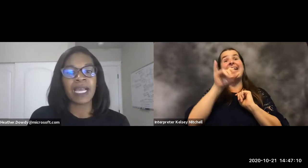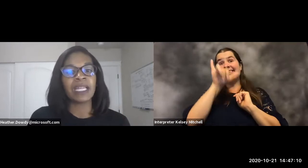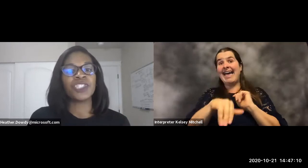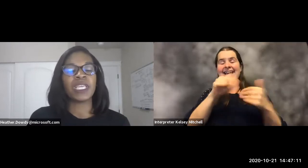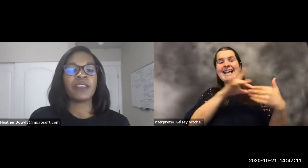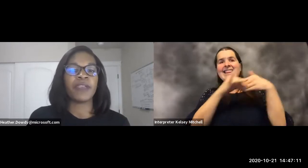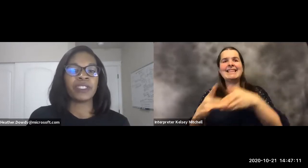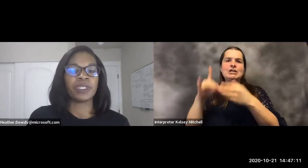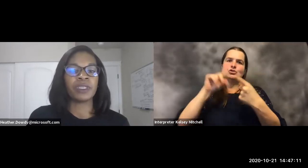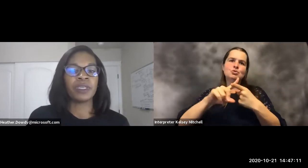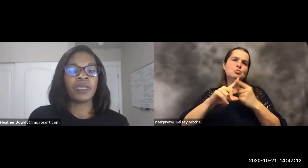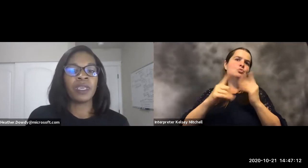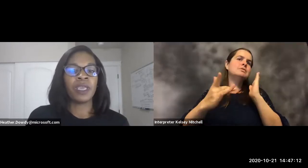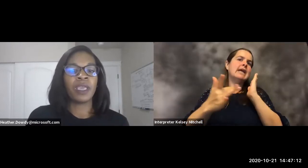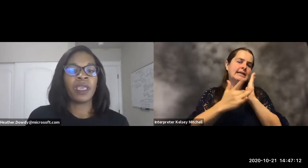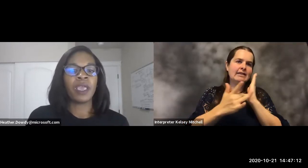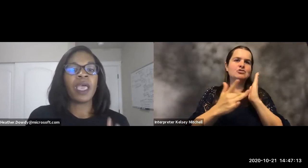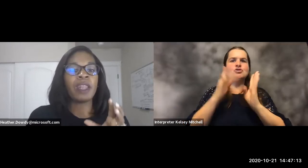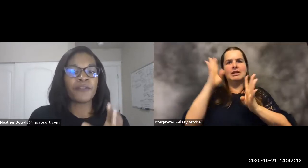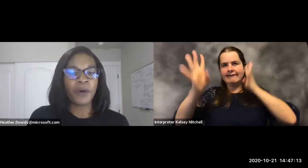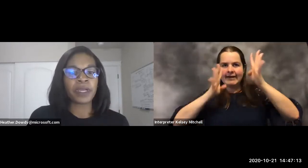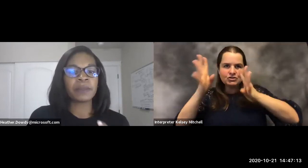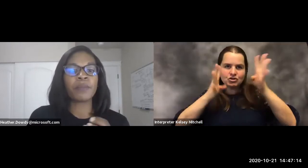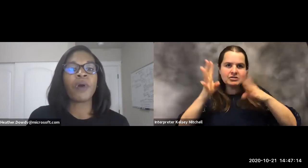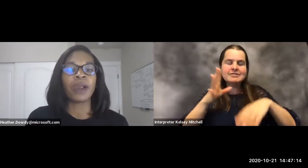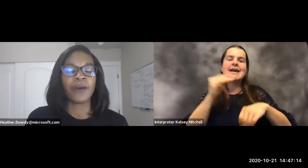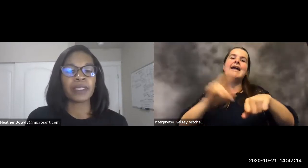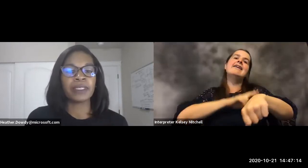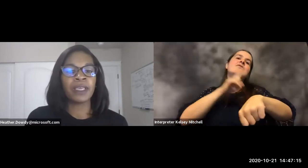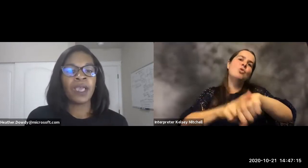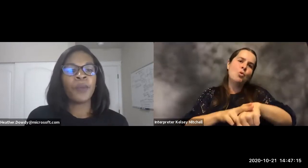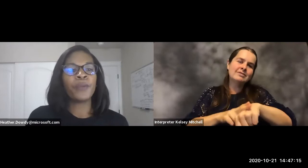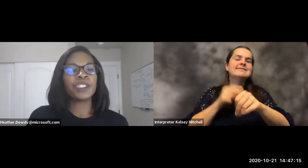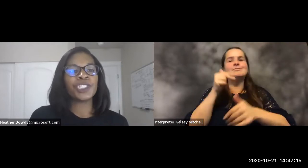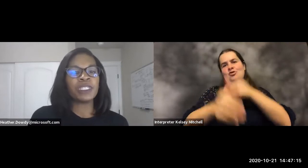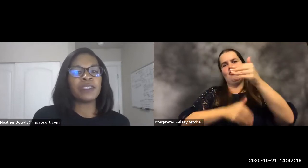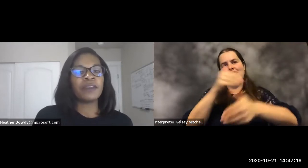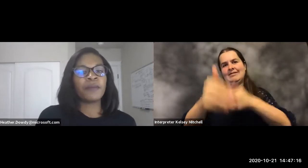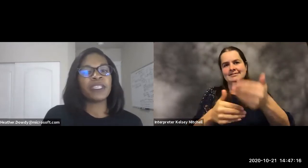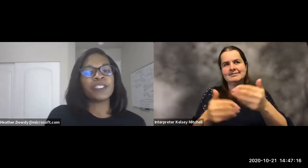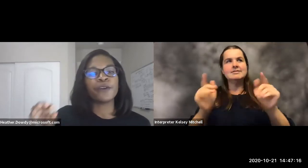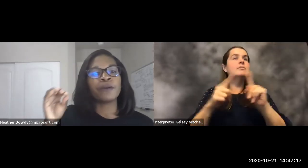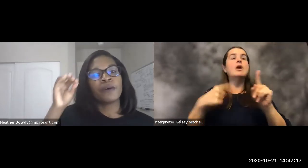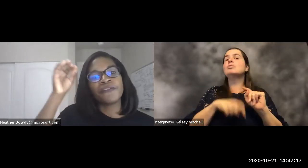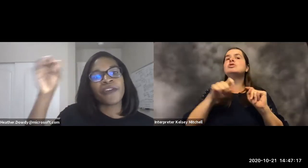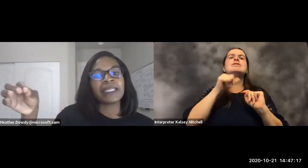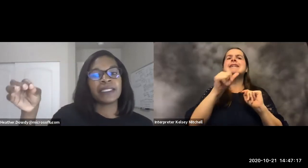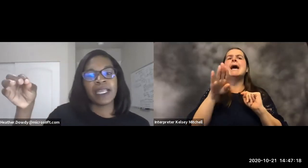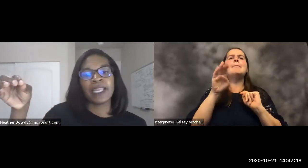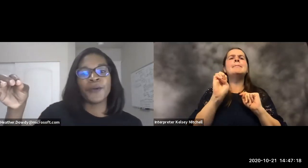to technology innovation and, of course, progress. But we shouldn't be